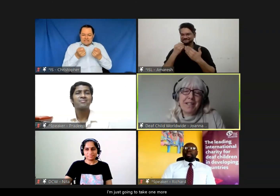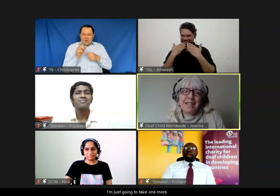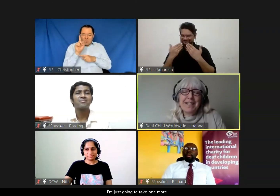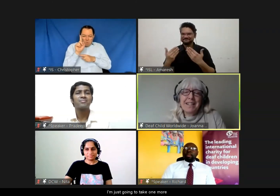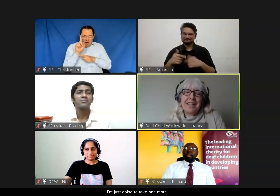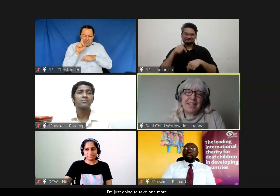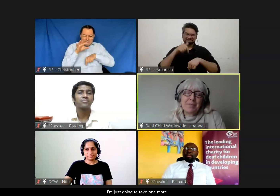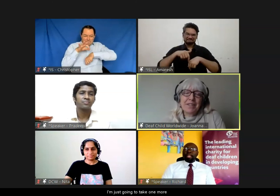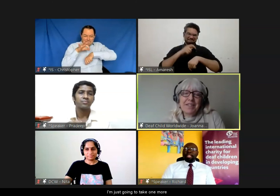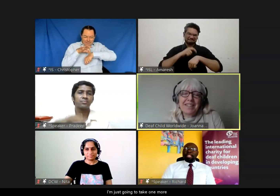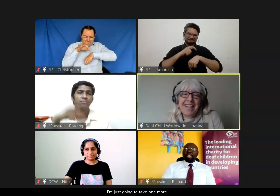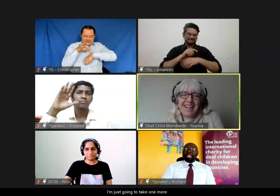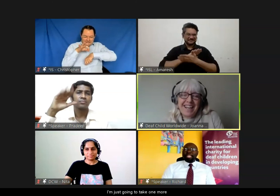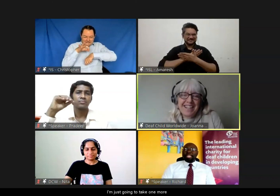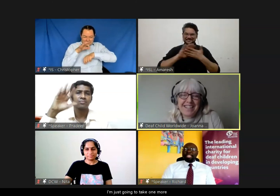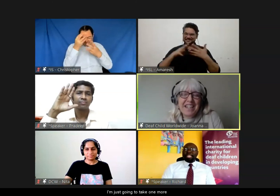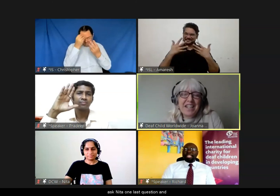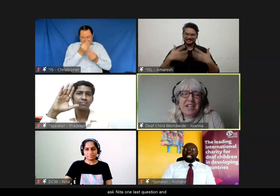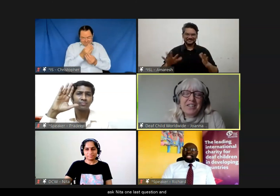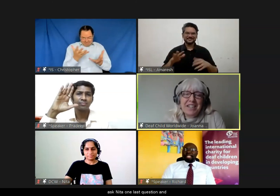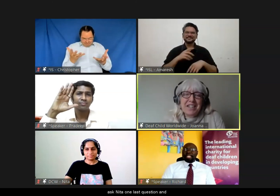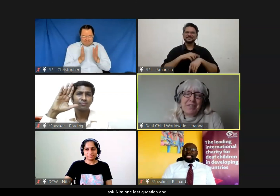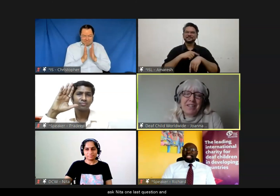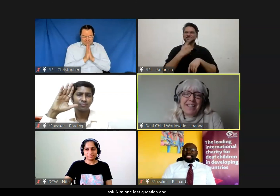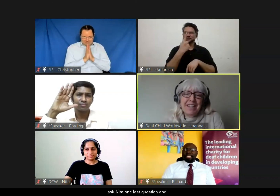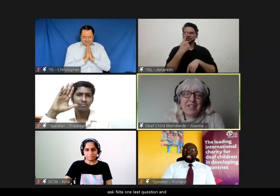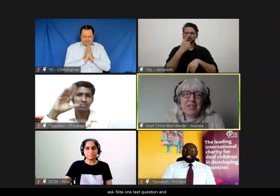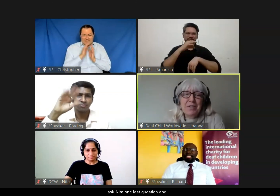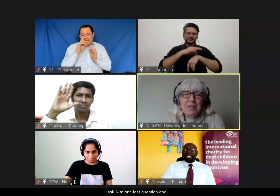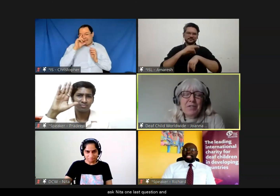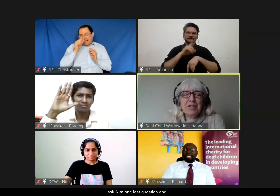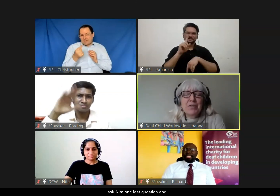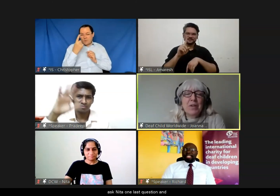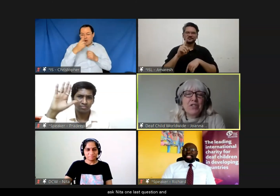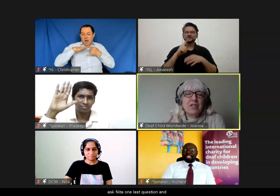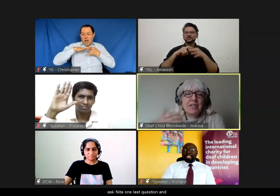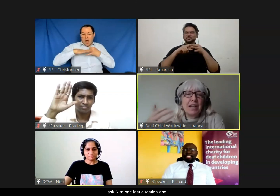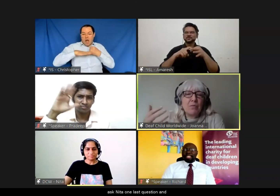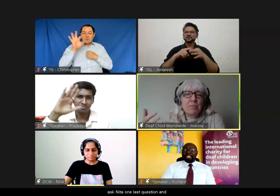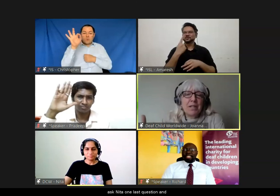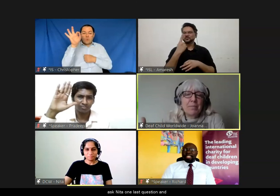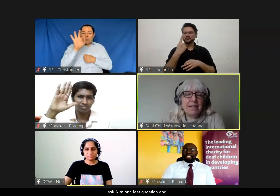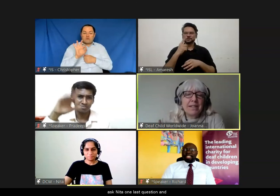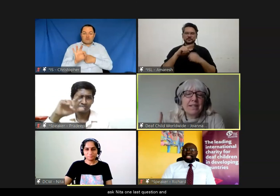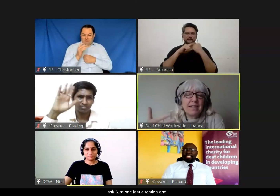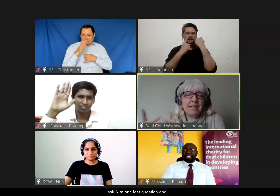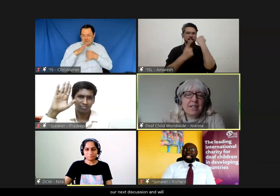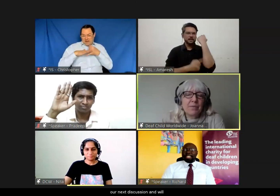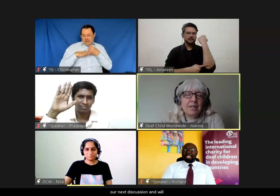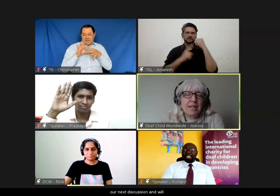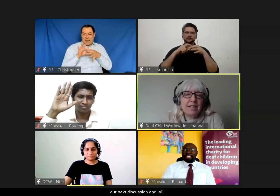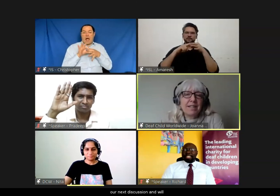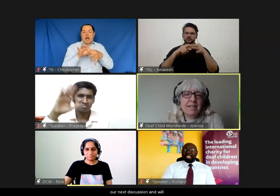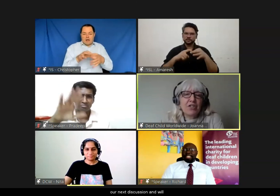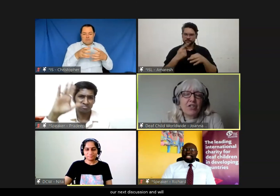more minute, and I'm going to ask Nita one last just question, and that will maybe lead us into